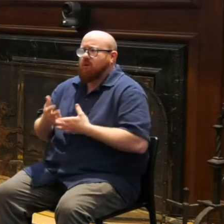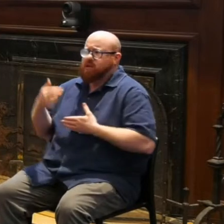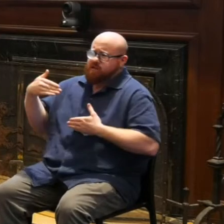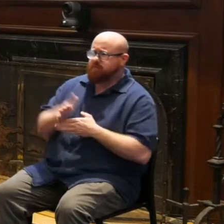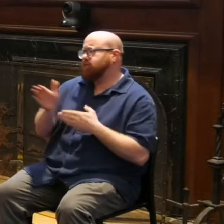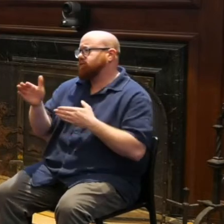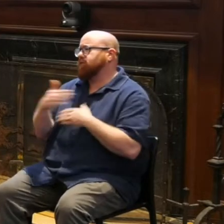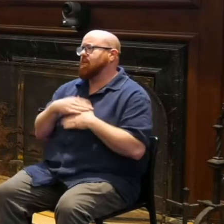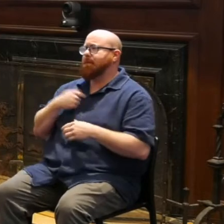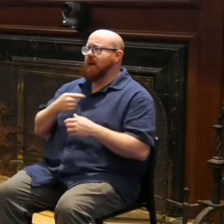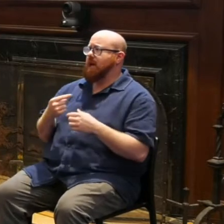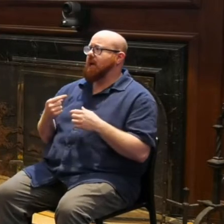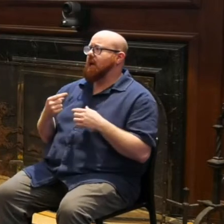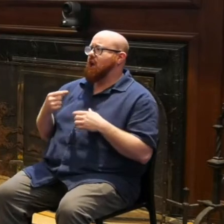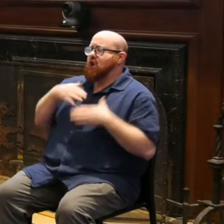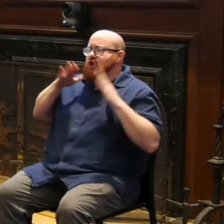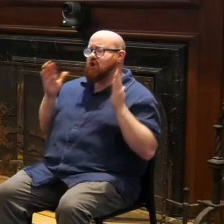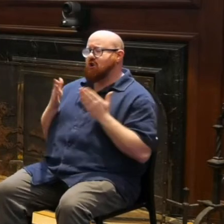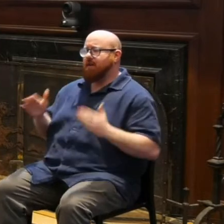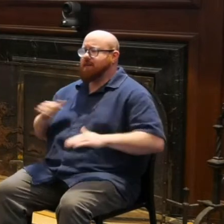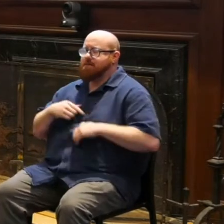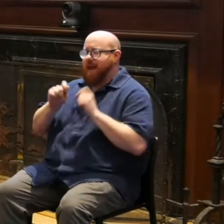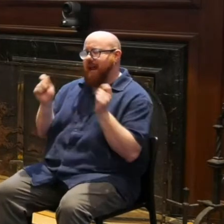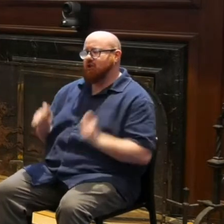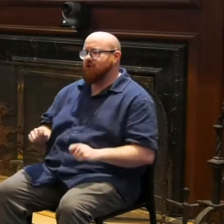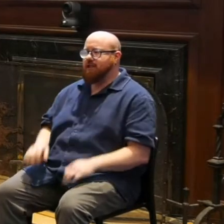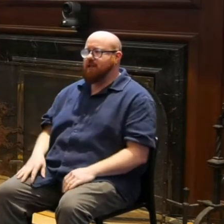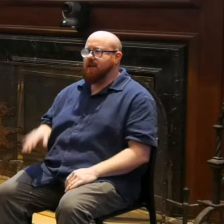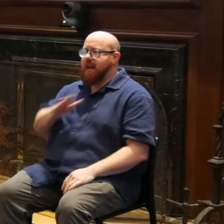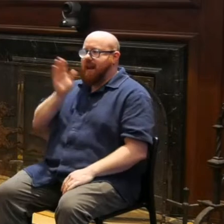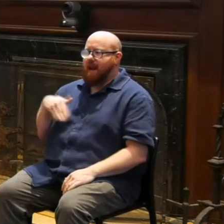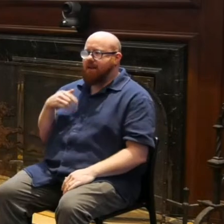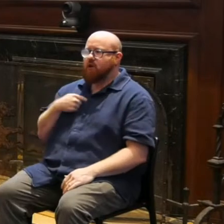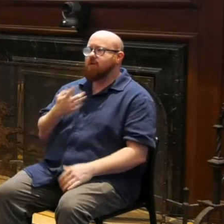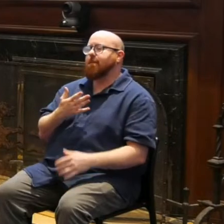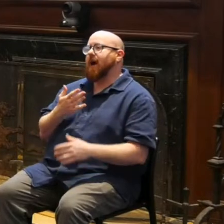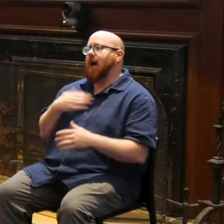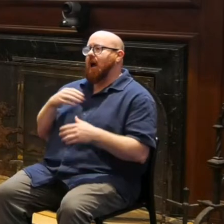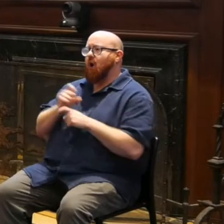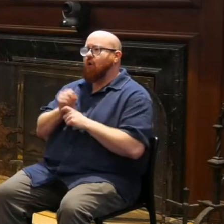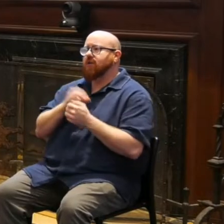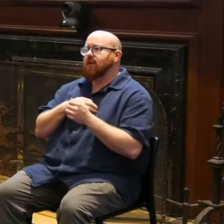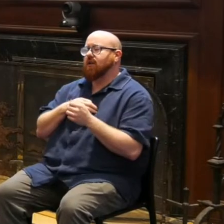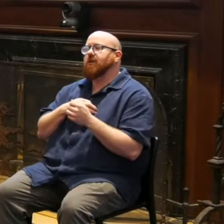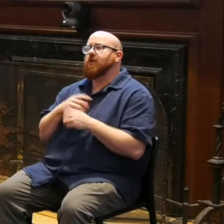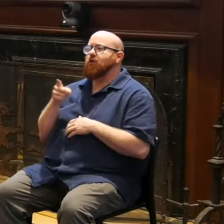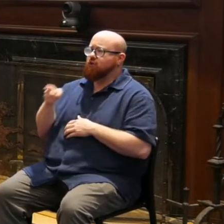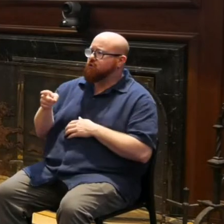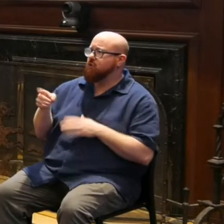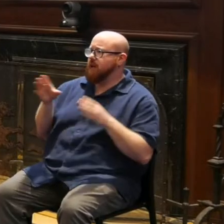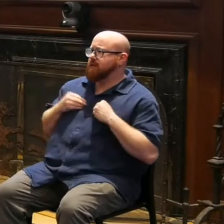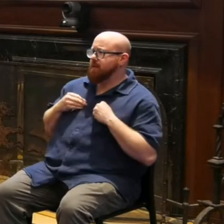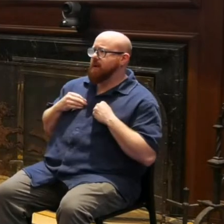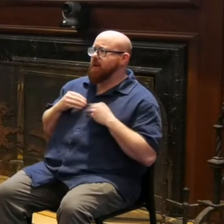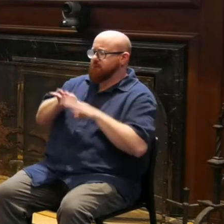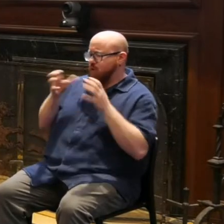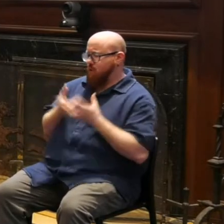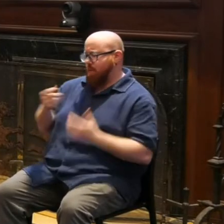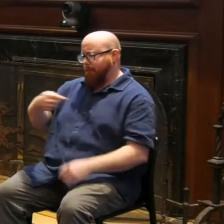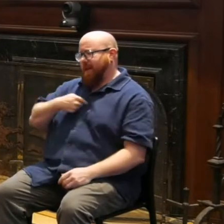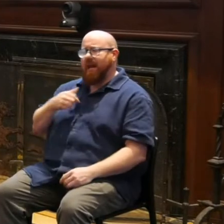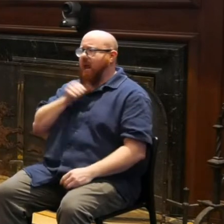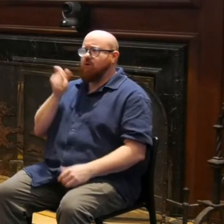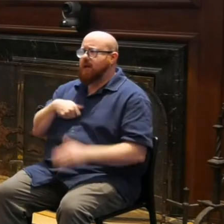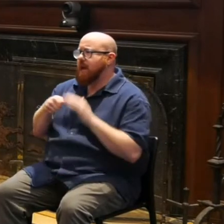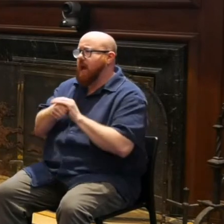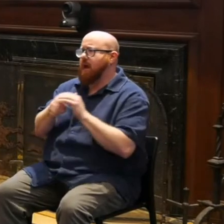embraced by all of my curves and edges. Never judges my holes or fill my voids with empty nothings. You accepted to hold me, so no need to hide to